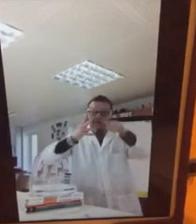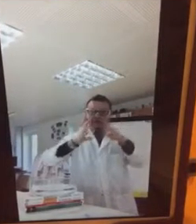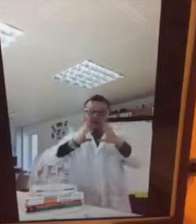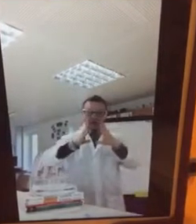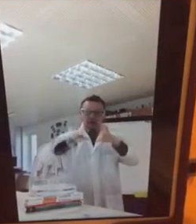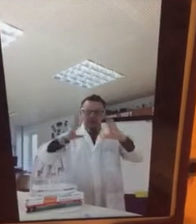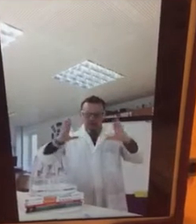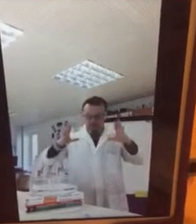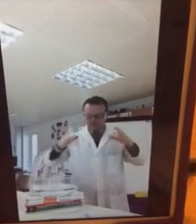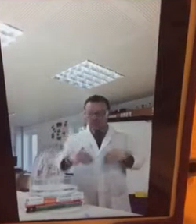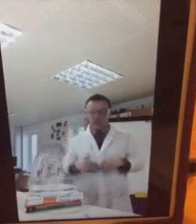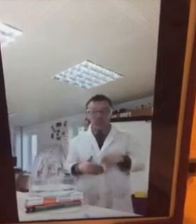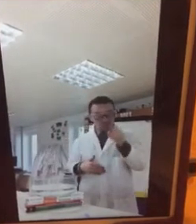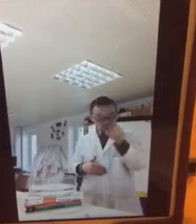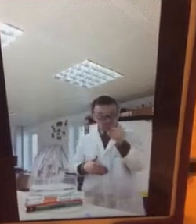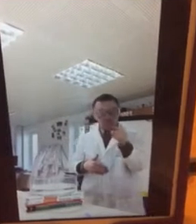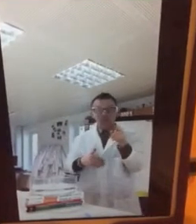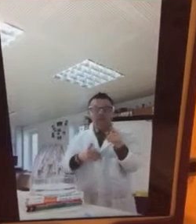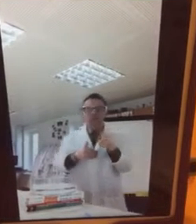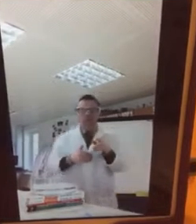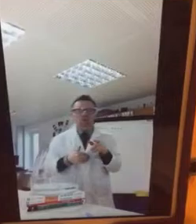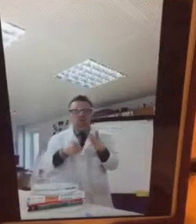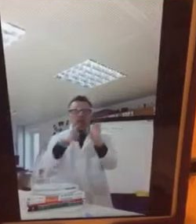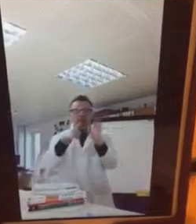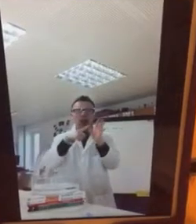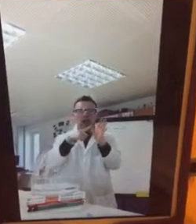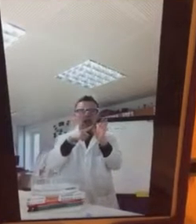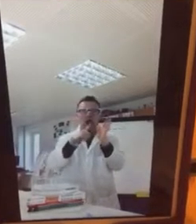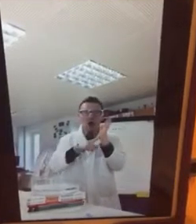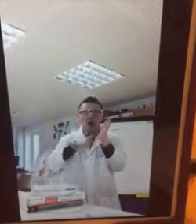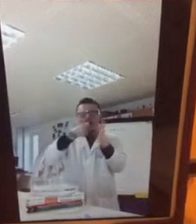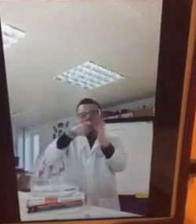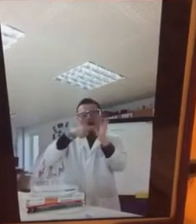again. So it's getting bigger and bigger, the structure.